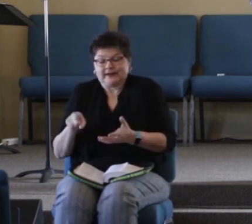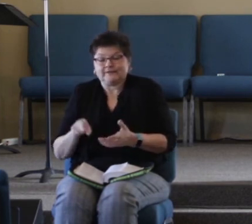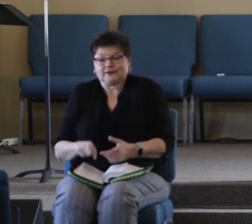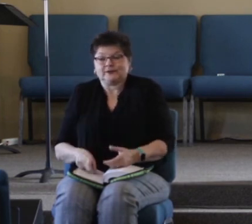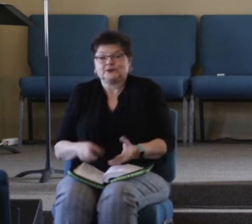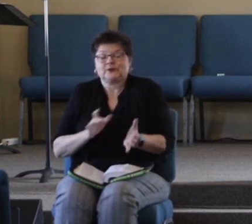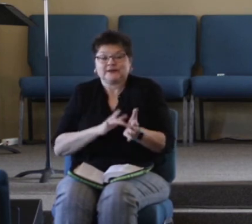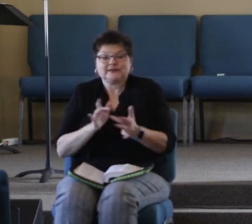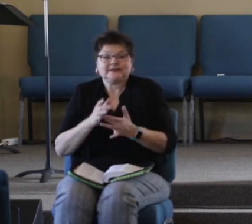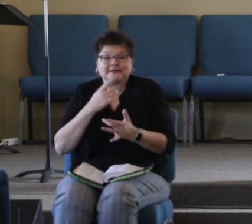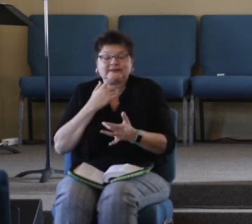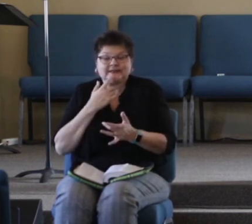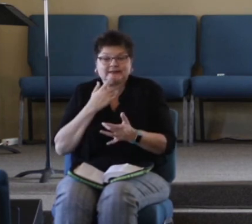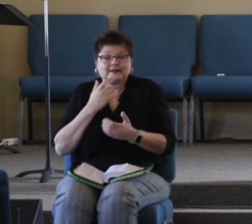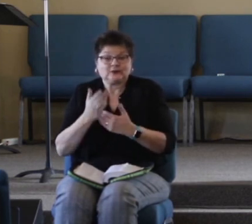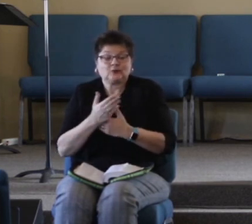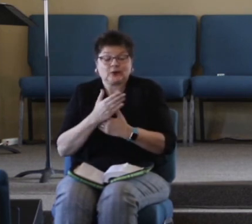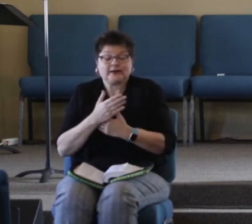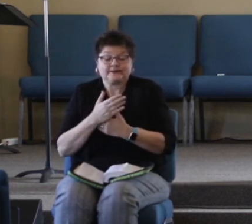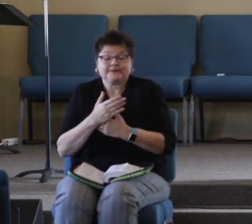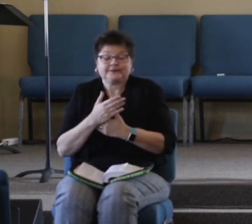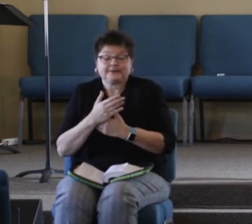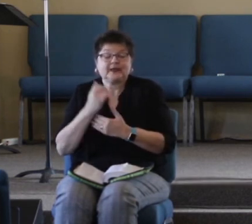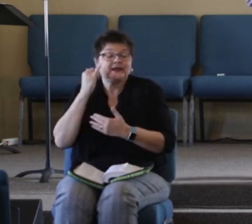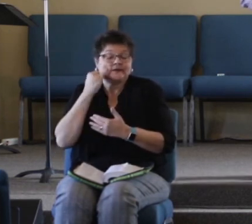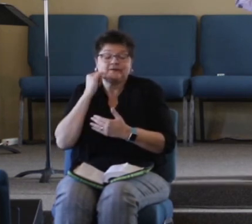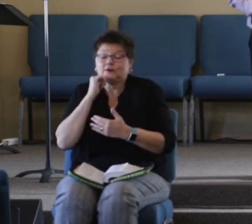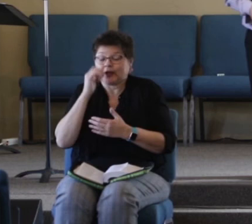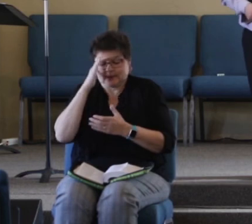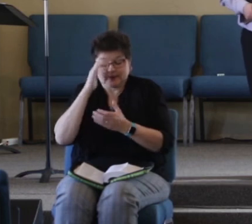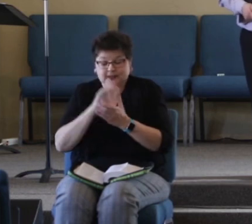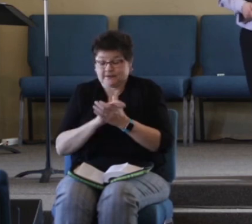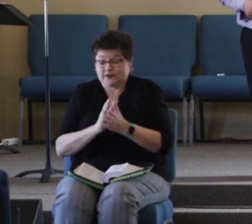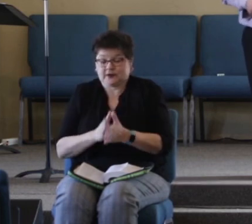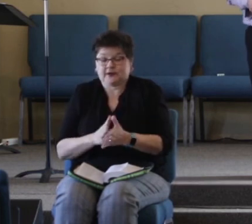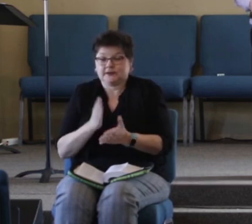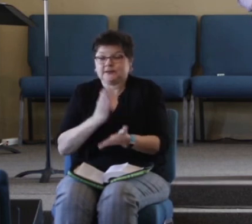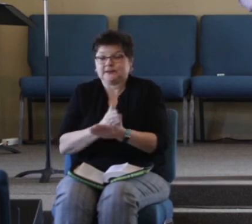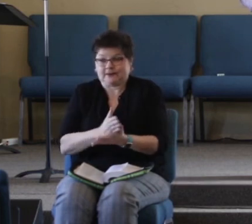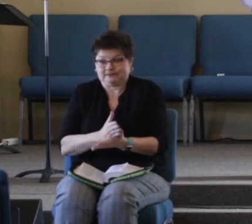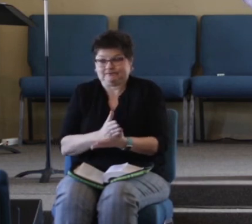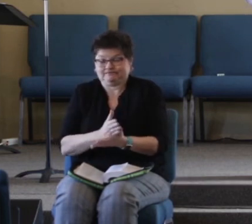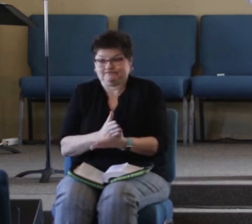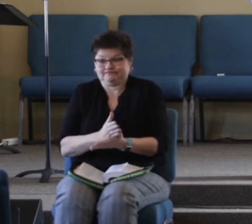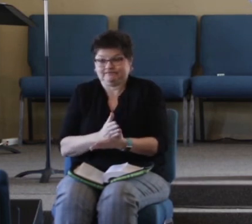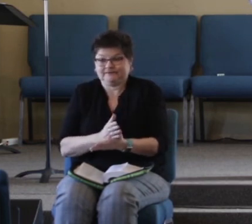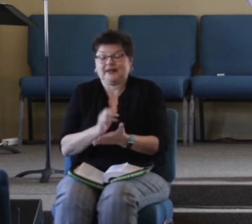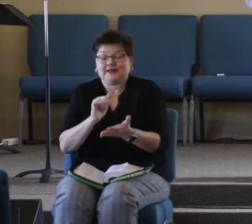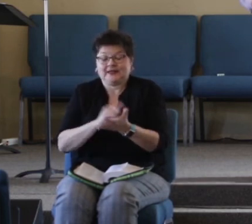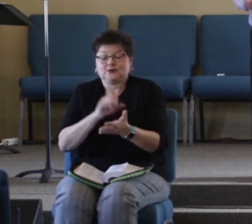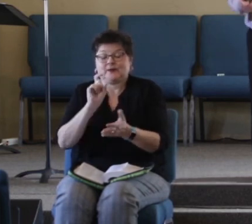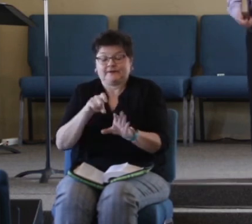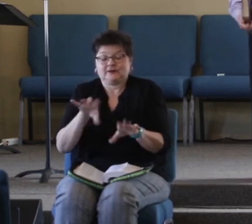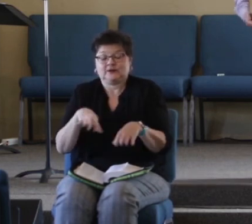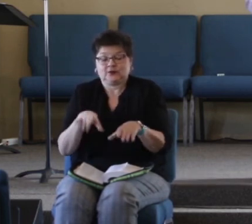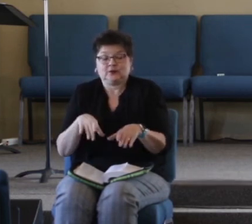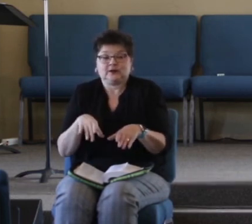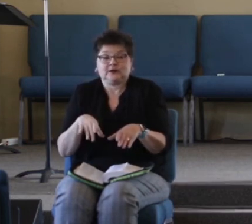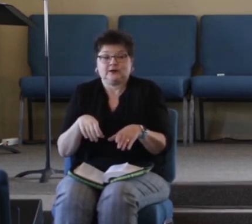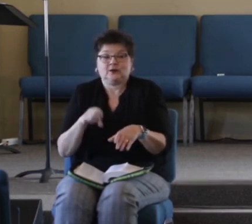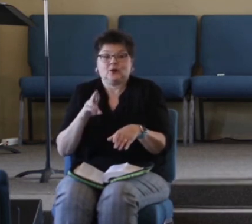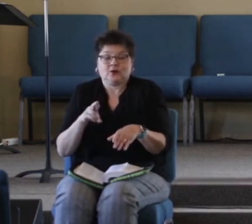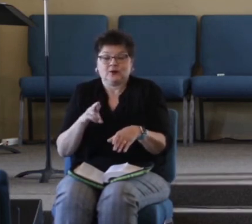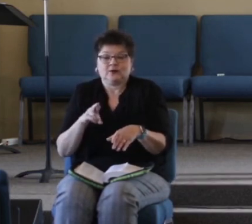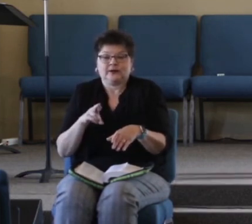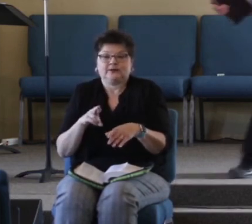what Jesus is saying this morning. If you're not a believer, stop. Because that's what we have to do. If not, then we do an illegal